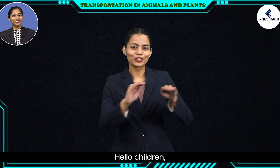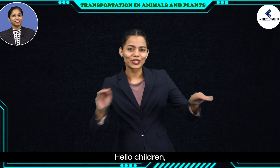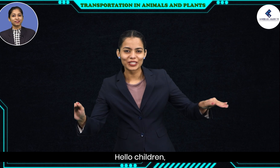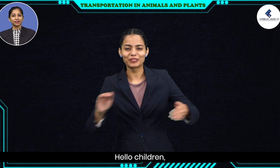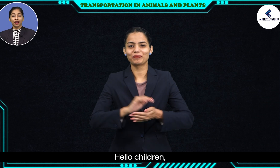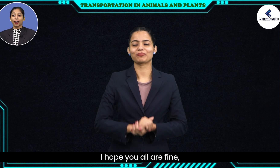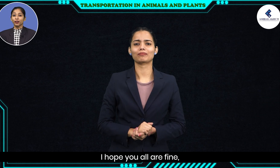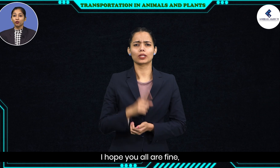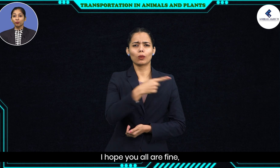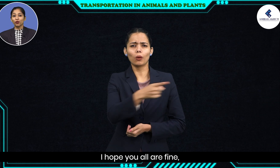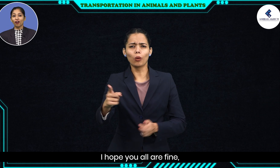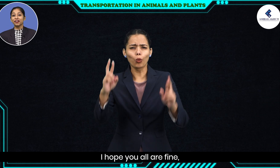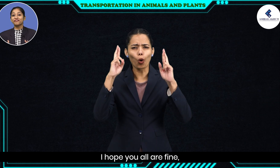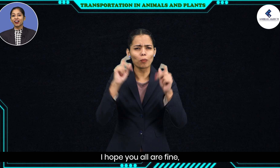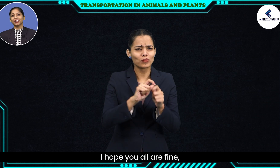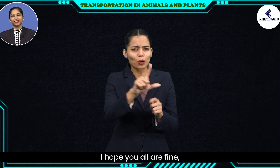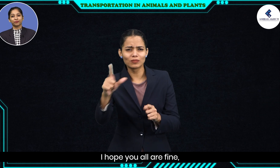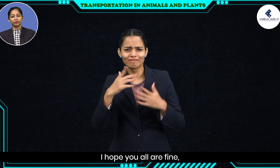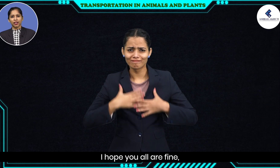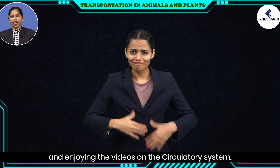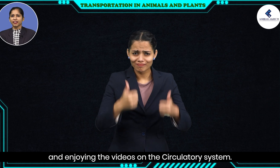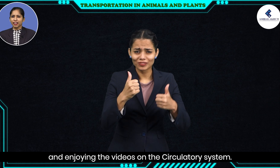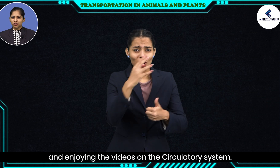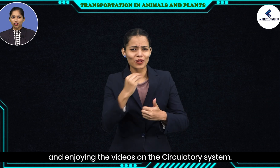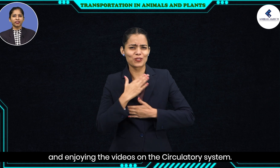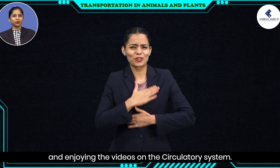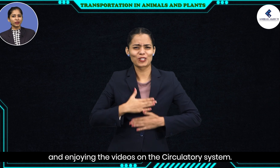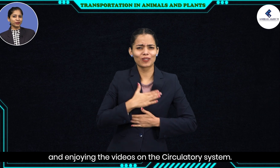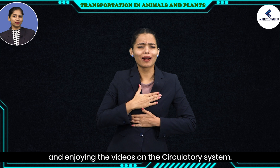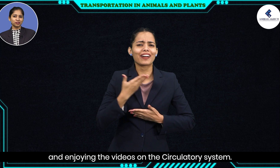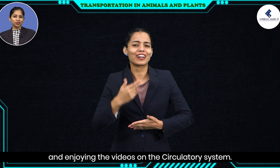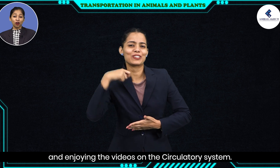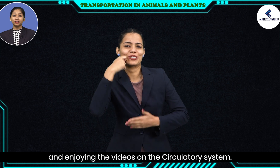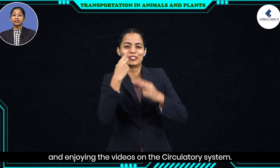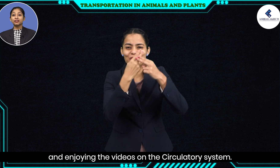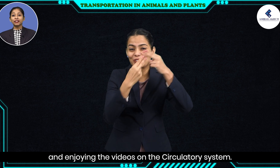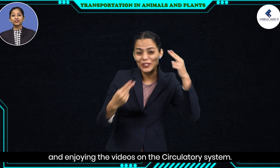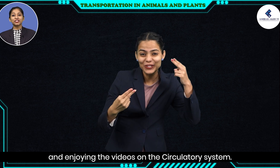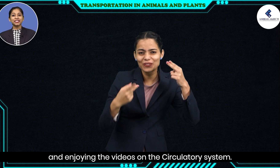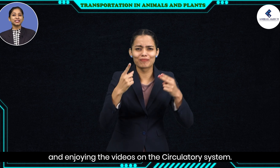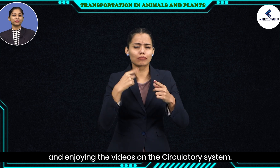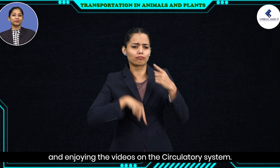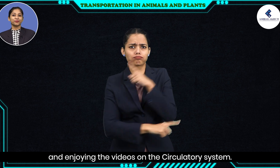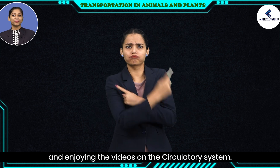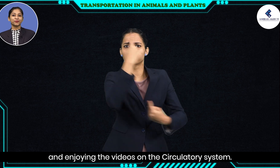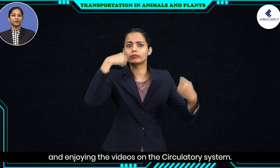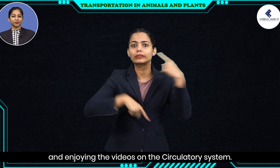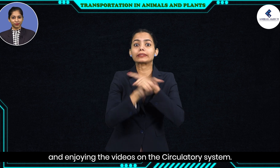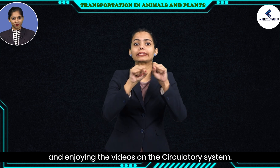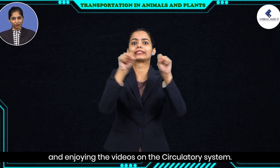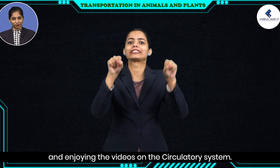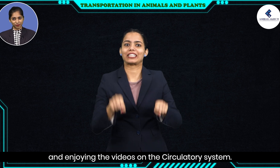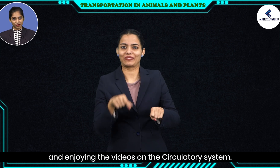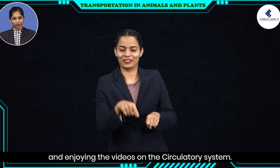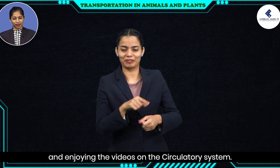Hello children, I hope you all are fine and enjoying the videos on the circulatory system.